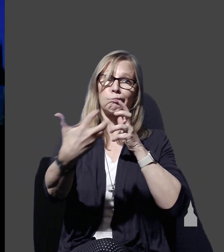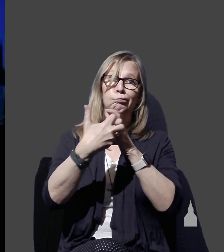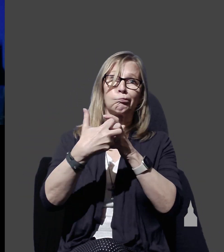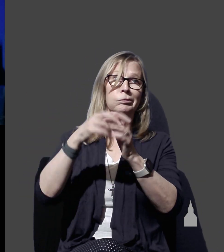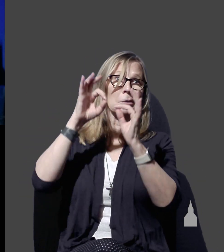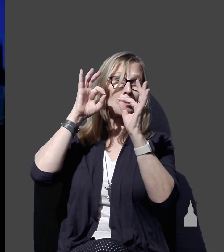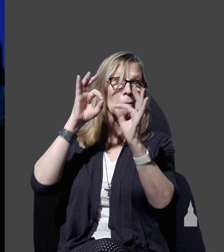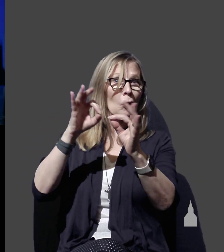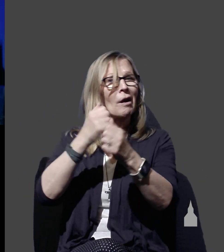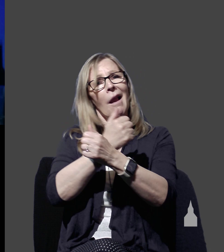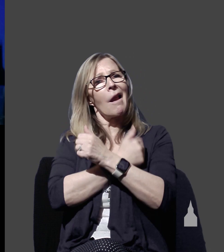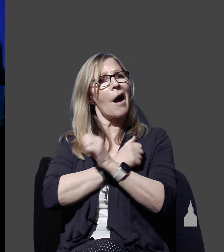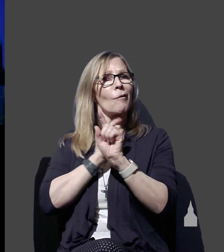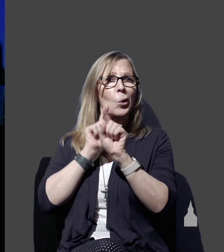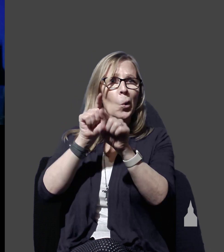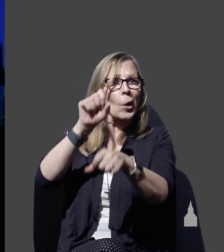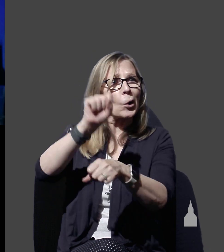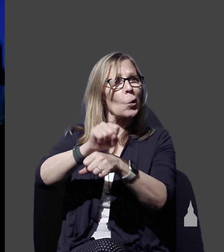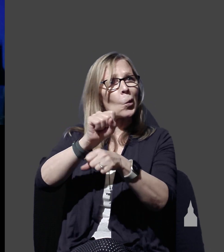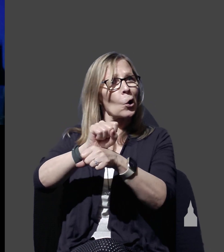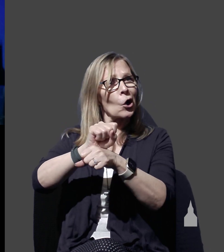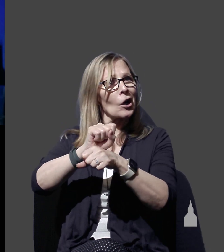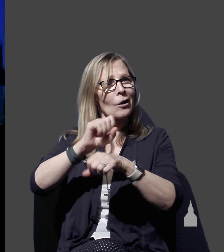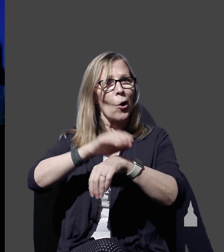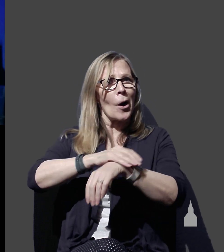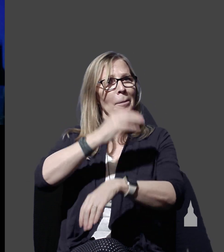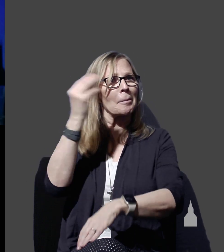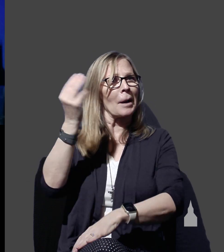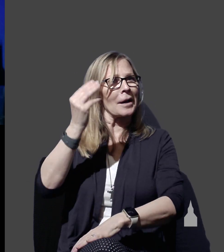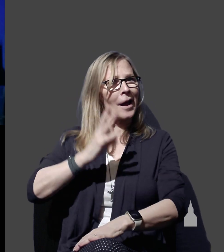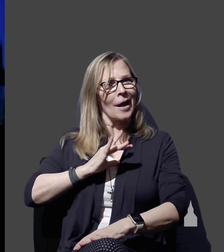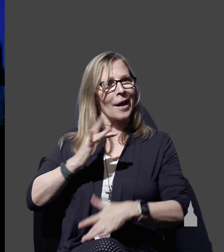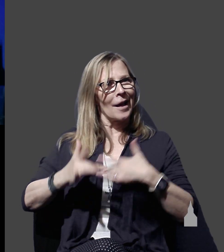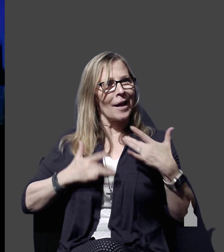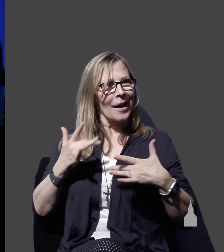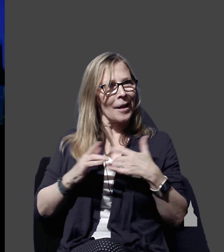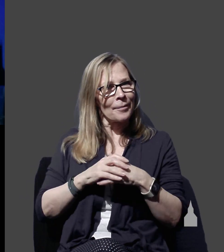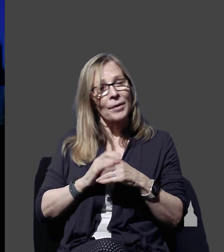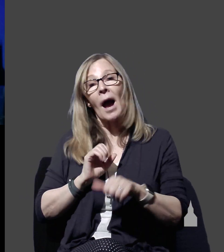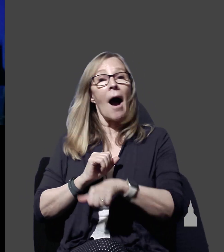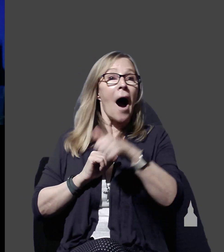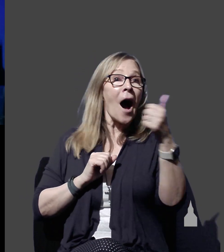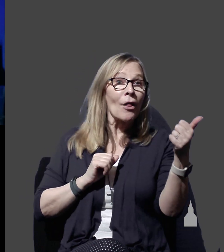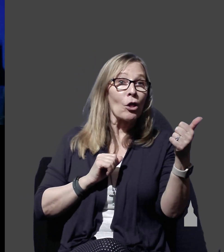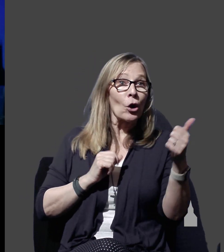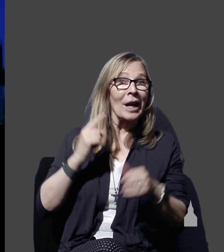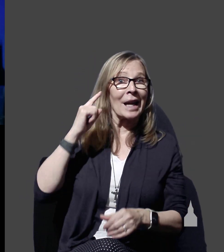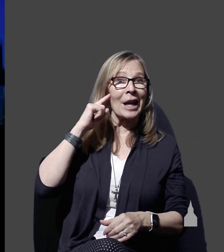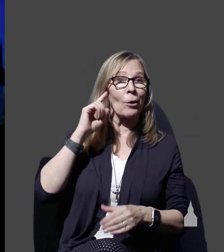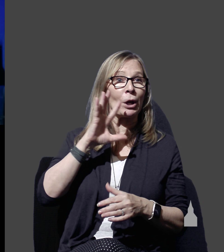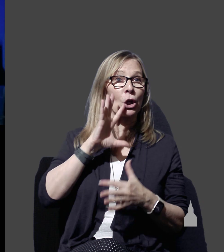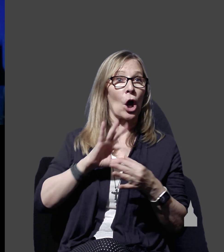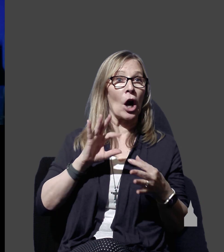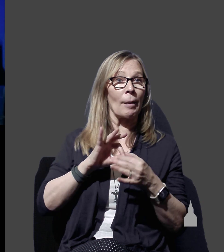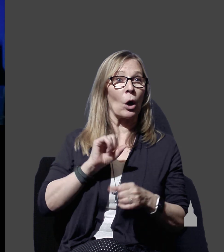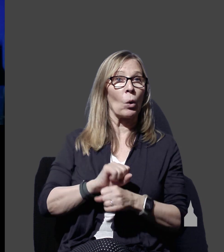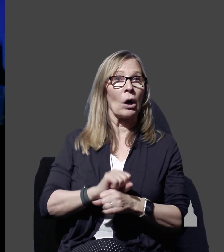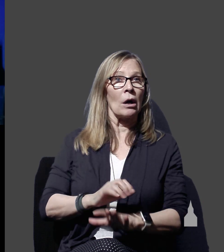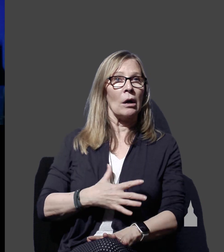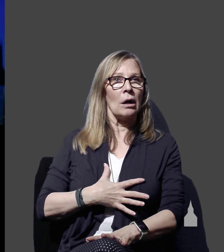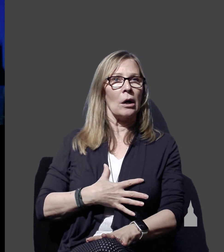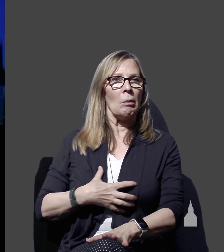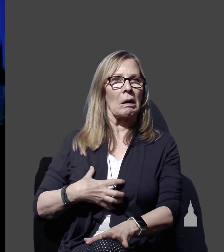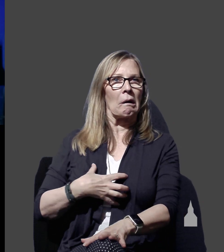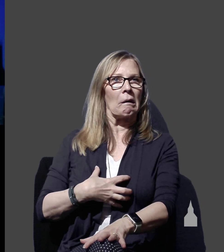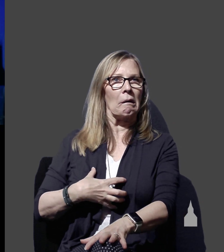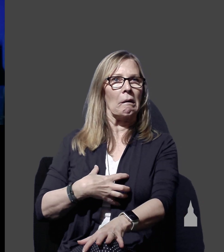utilized, and they love going to work on the first day of the week. And for others, even hearing me talk, they're dreading tomorrow because